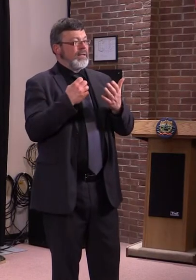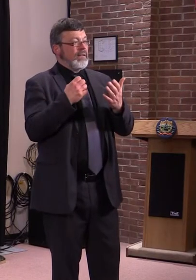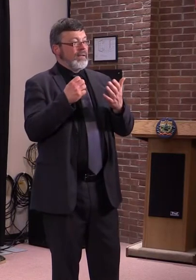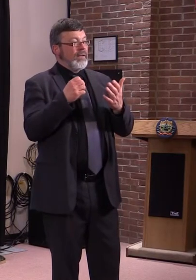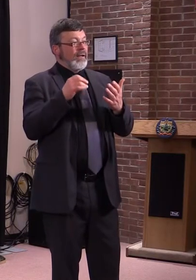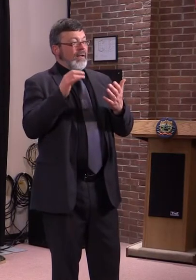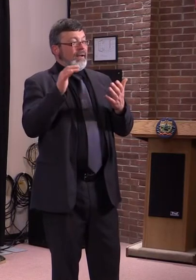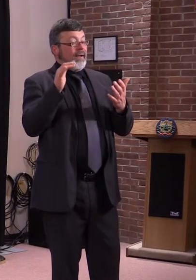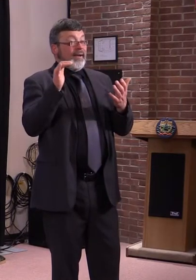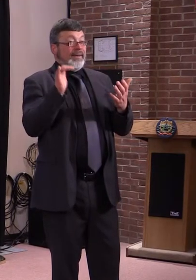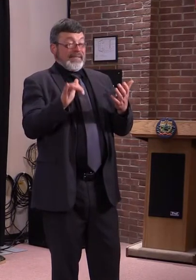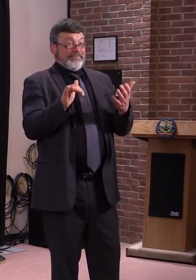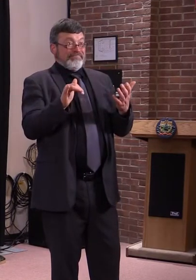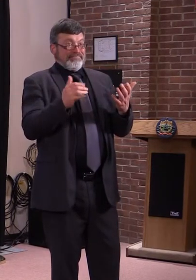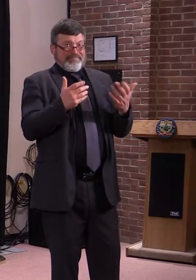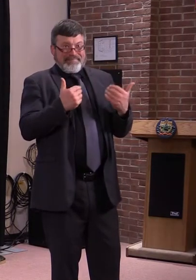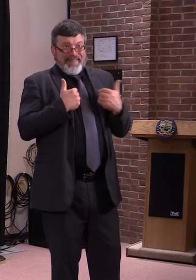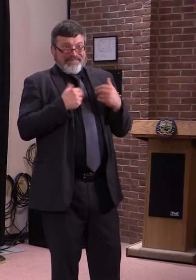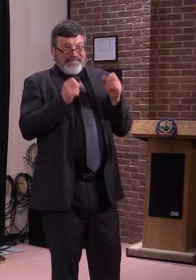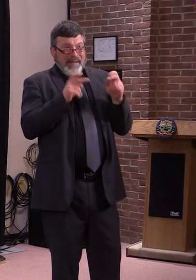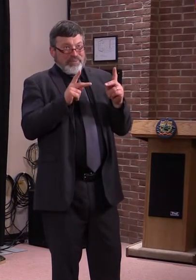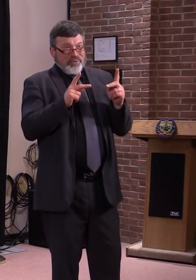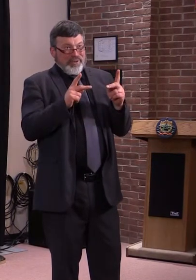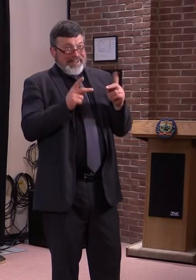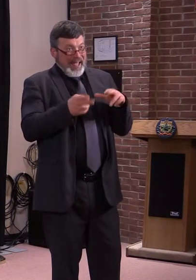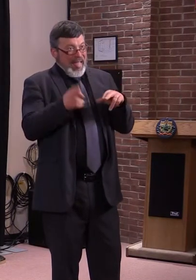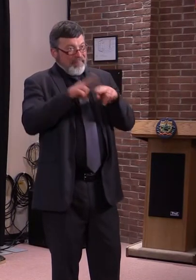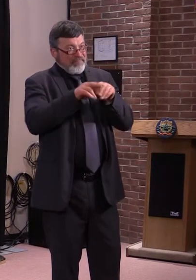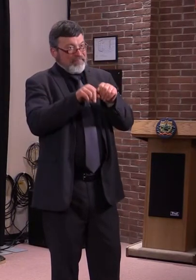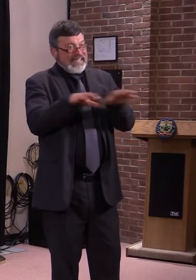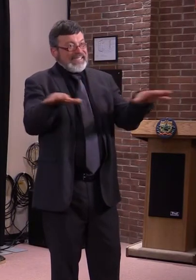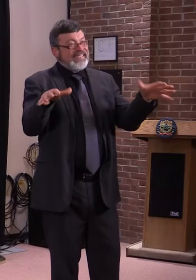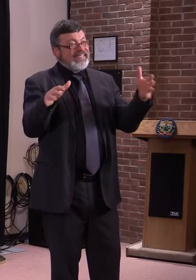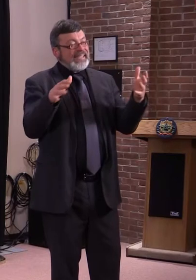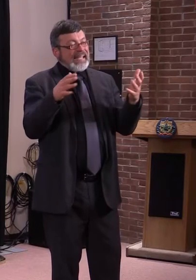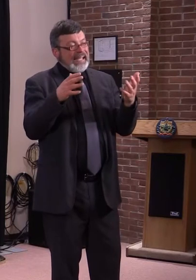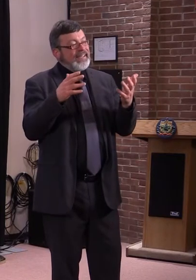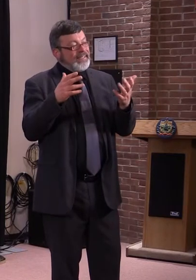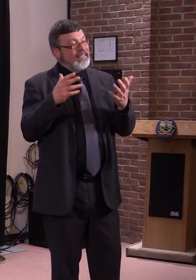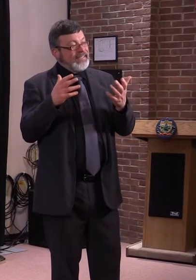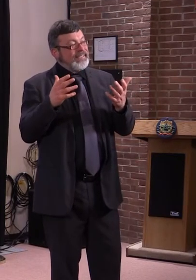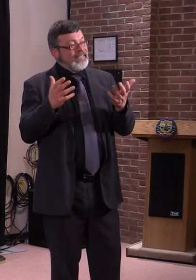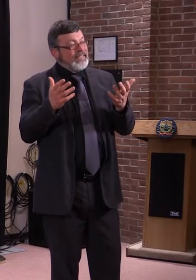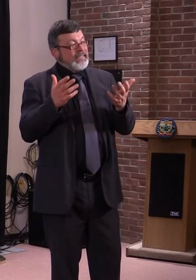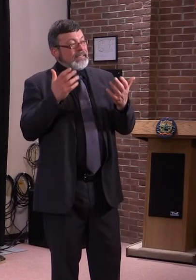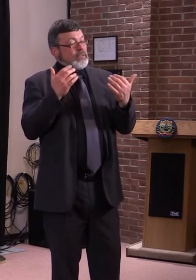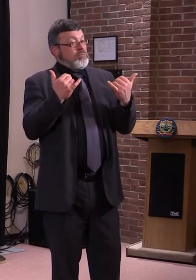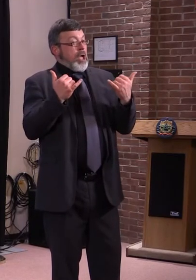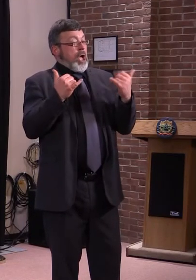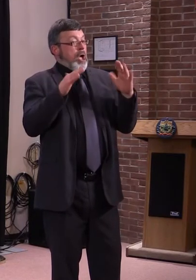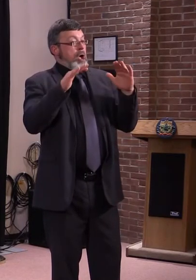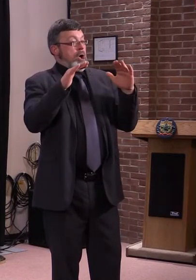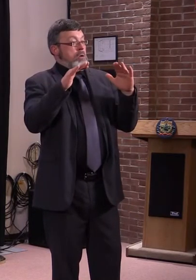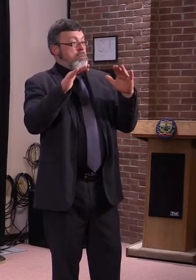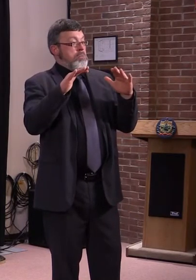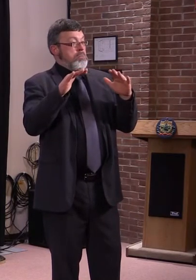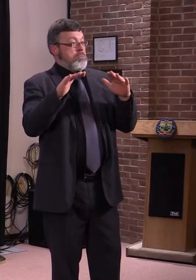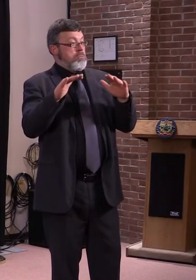income and revenue. So when that starts to dry up, when, you